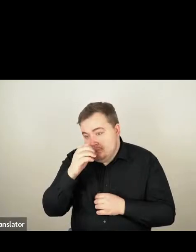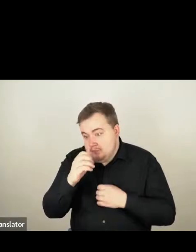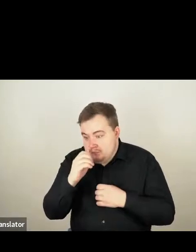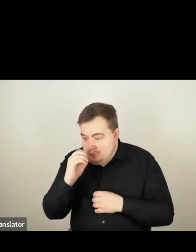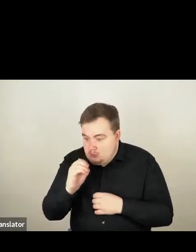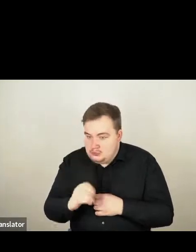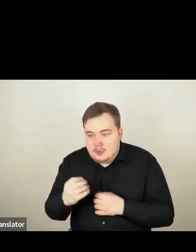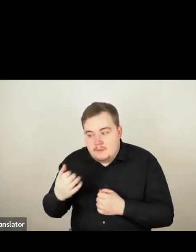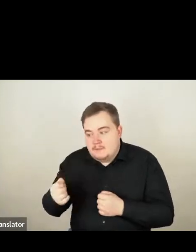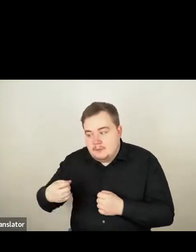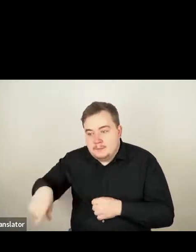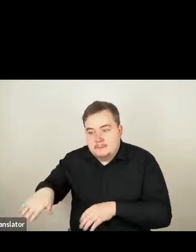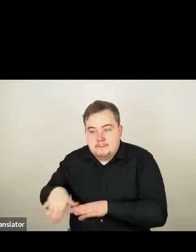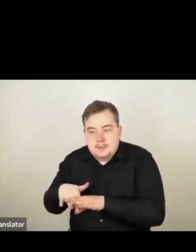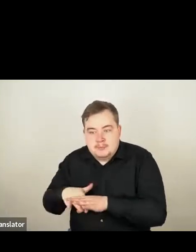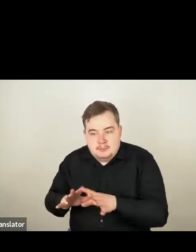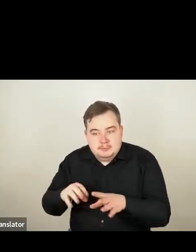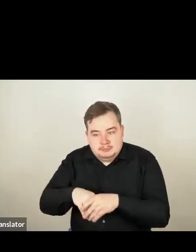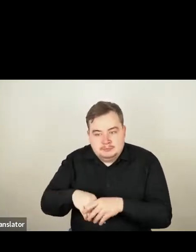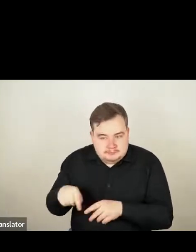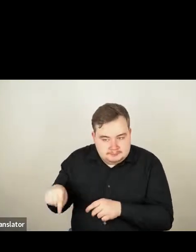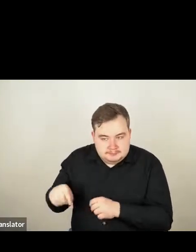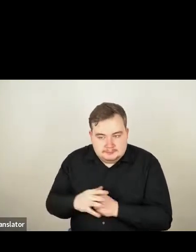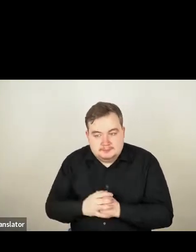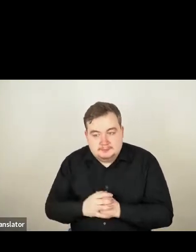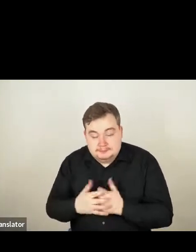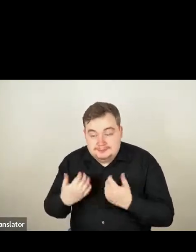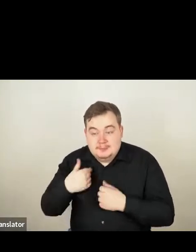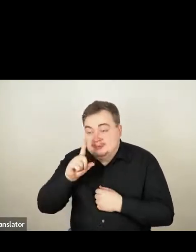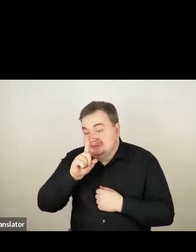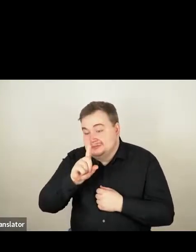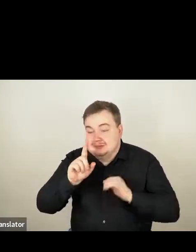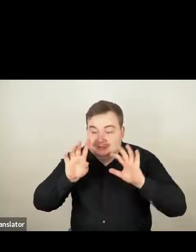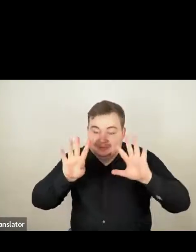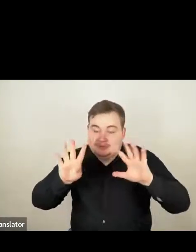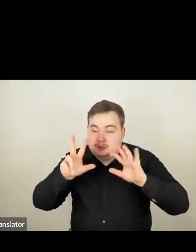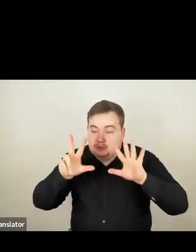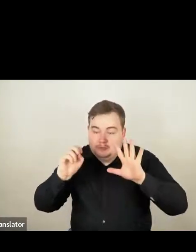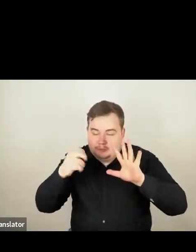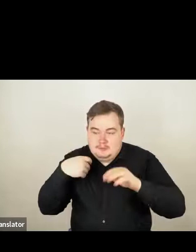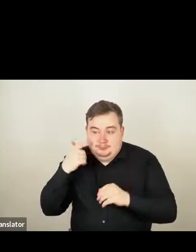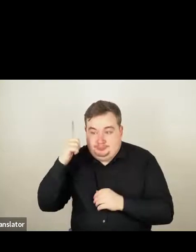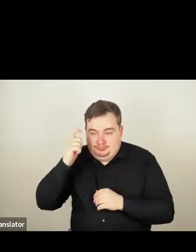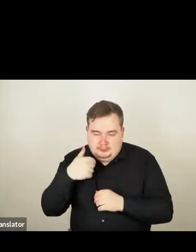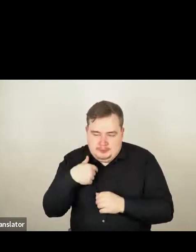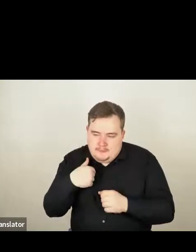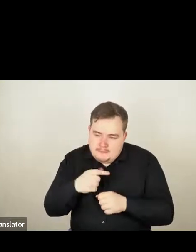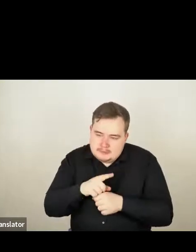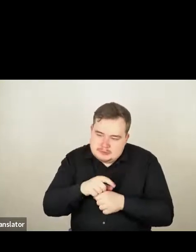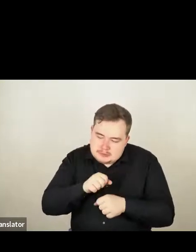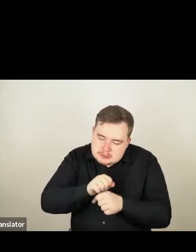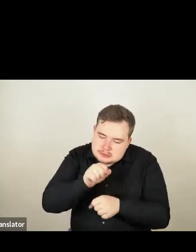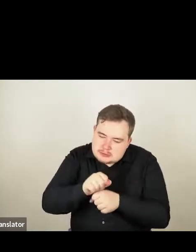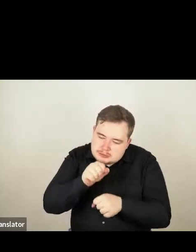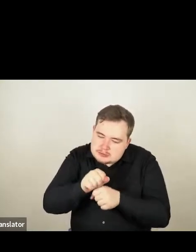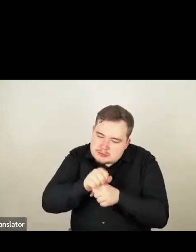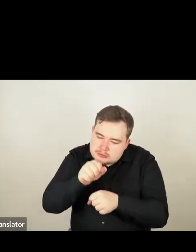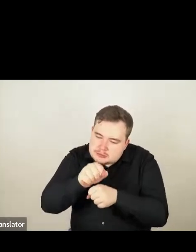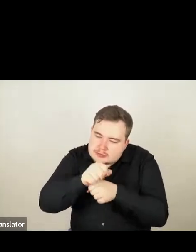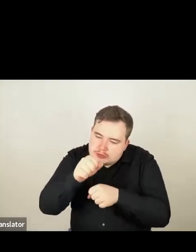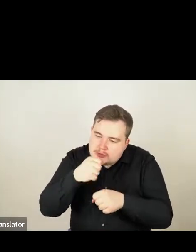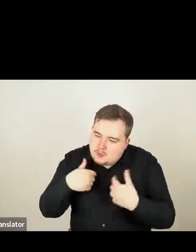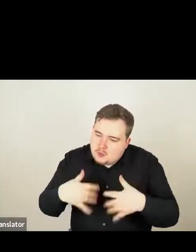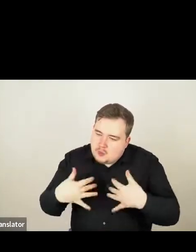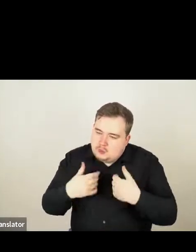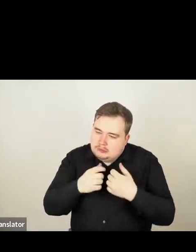1980s with quotas in the party. So that needs to be thought about. Now, overall, the UK doesn't look that